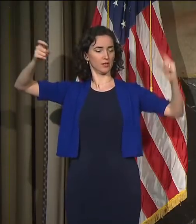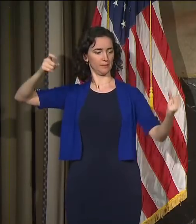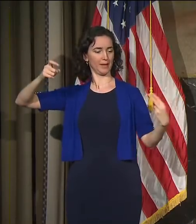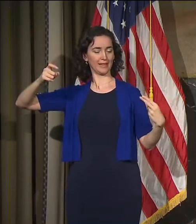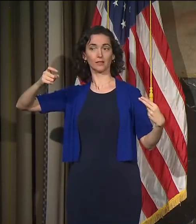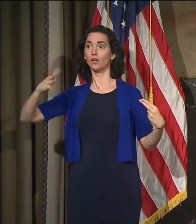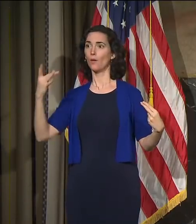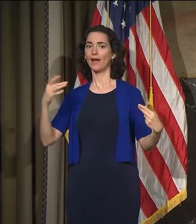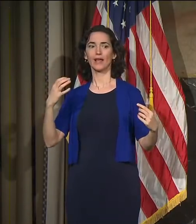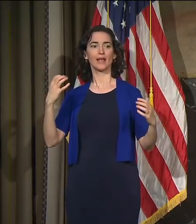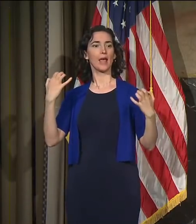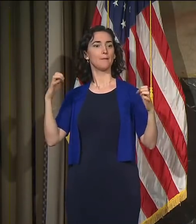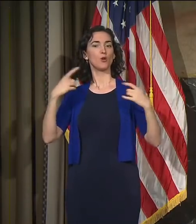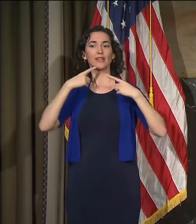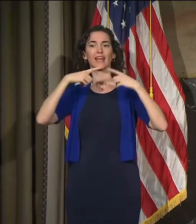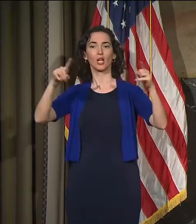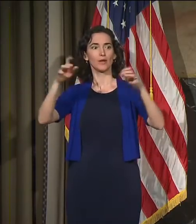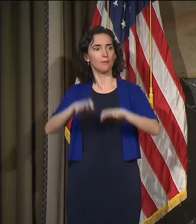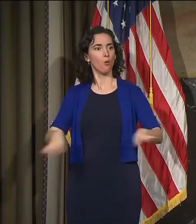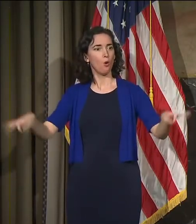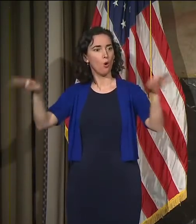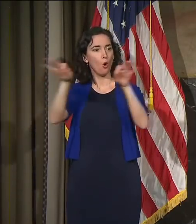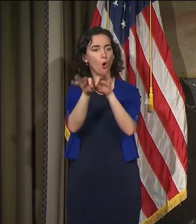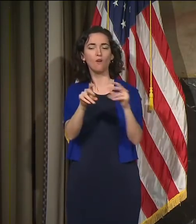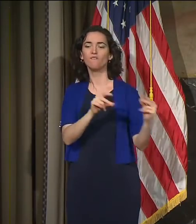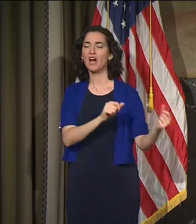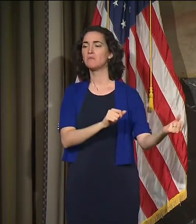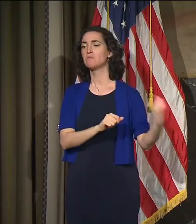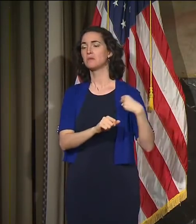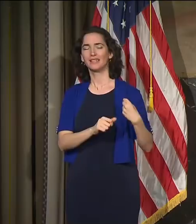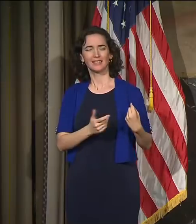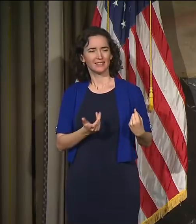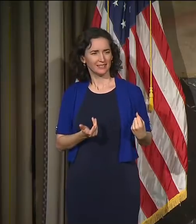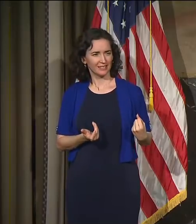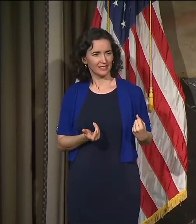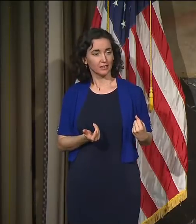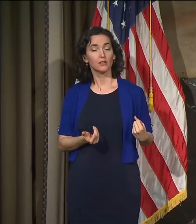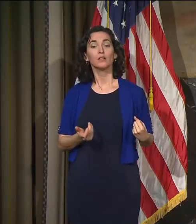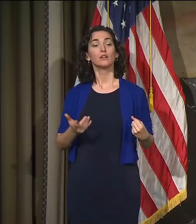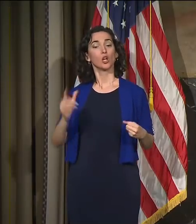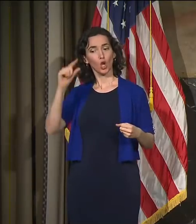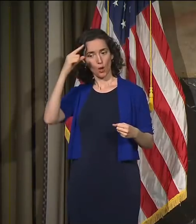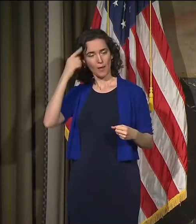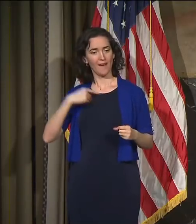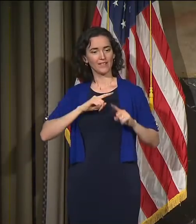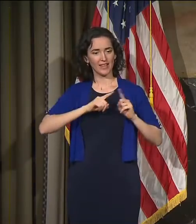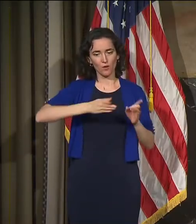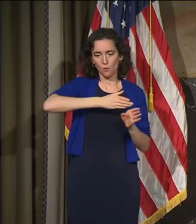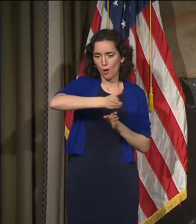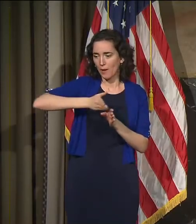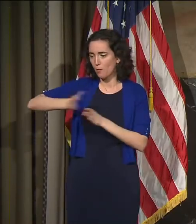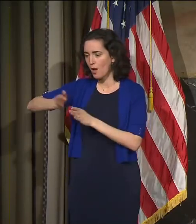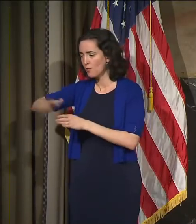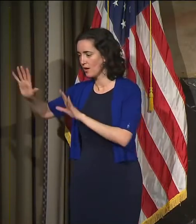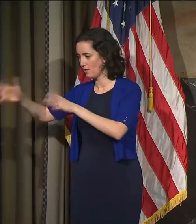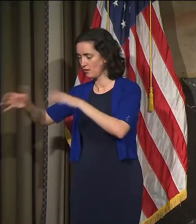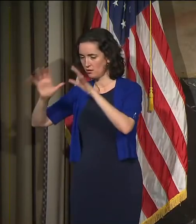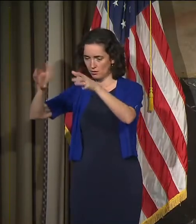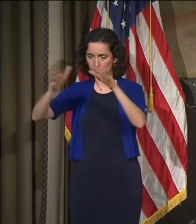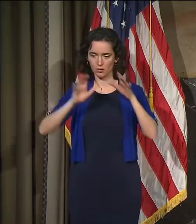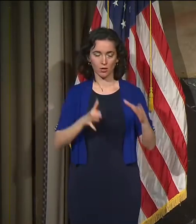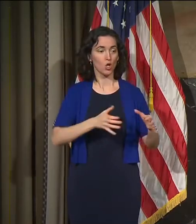emergency declaration. There are equal and separate branches of government. Those are the judiciary,